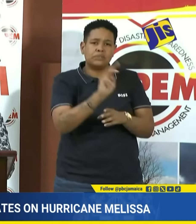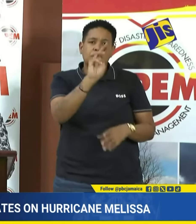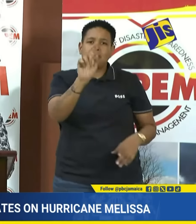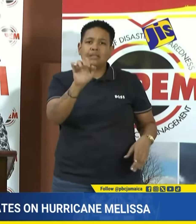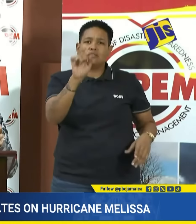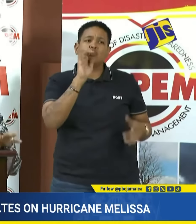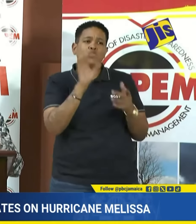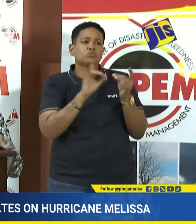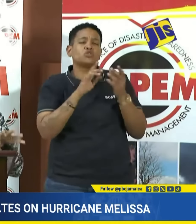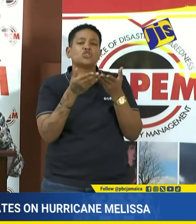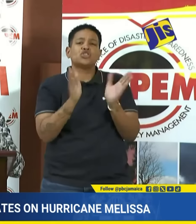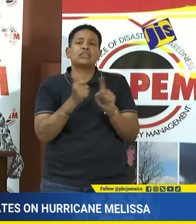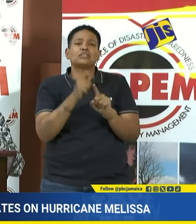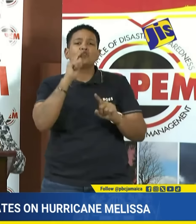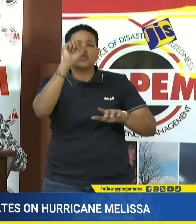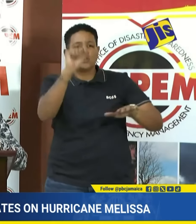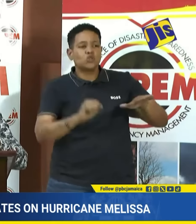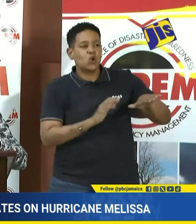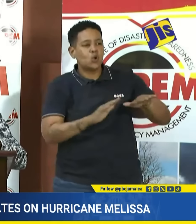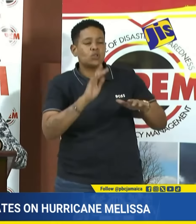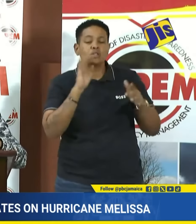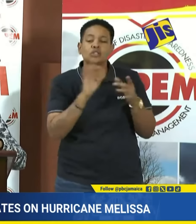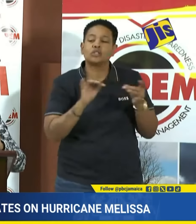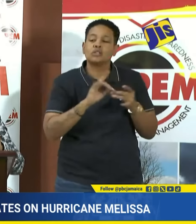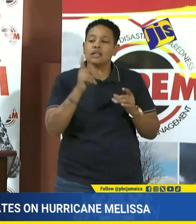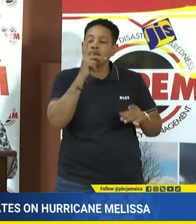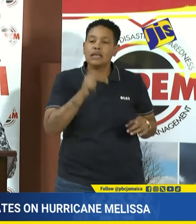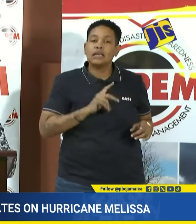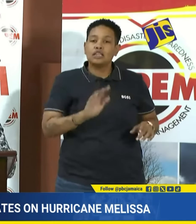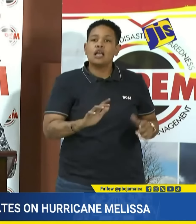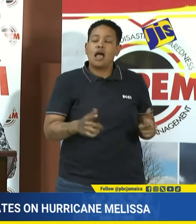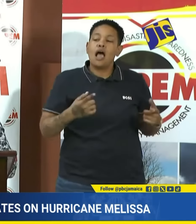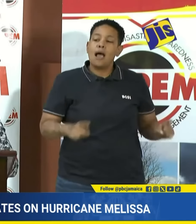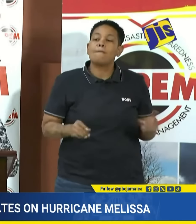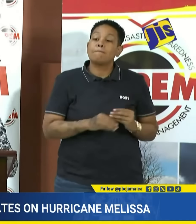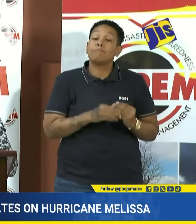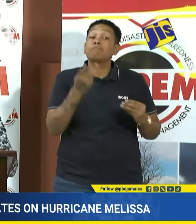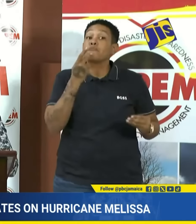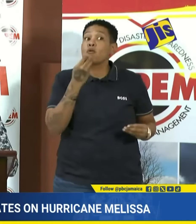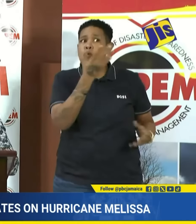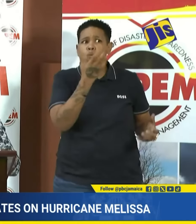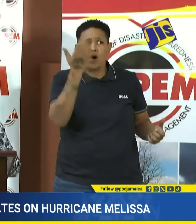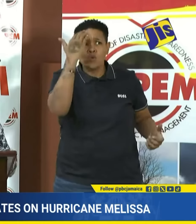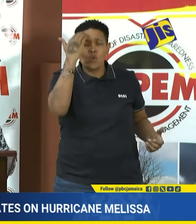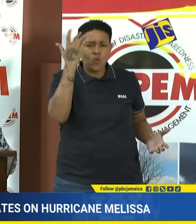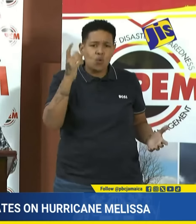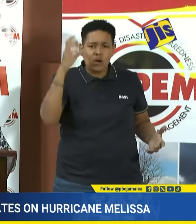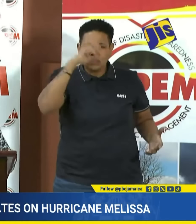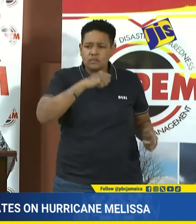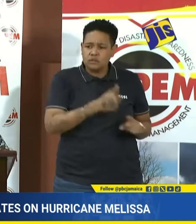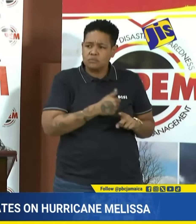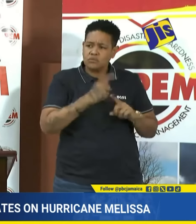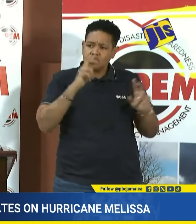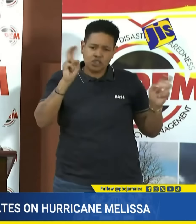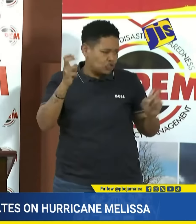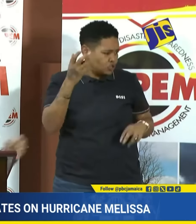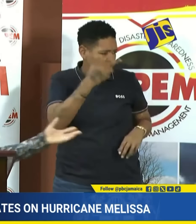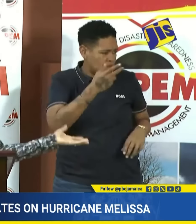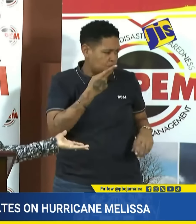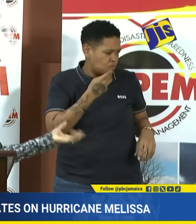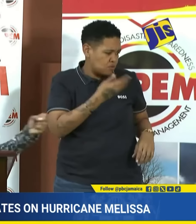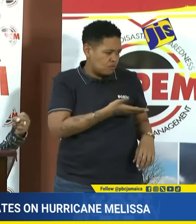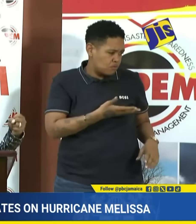spoken about generally the South Coast, and you had also spoken about Kingston. Portmore, I'm assuming there is an issue